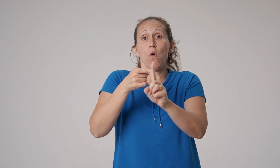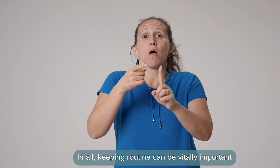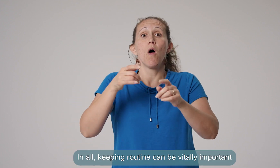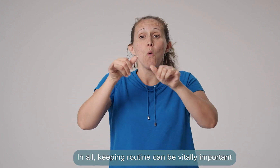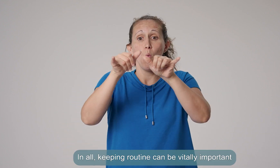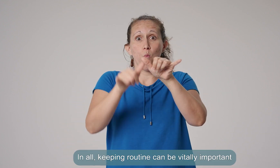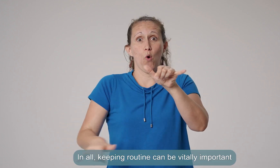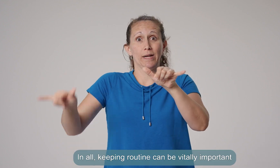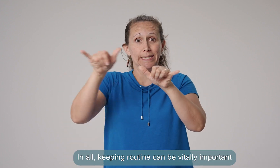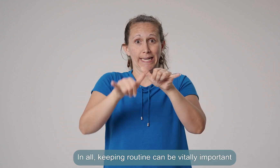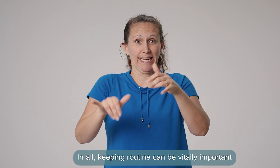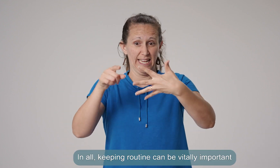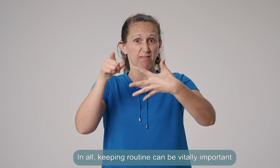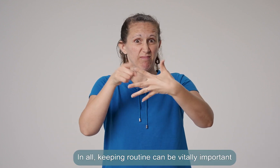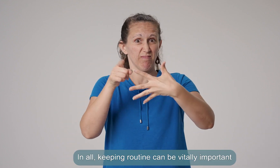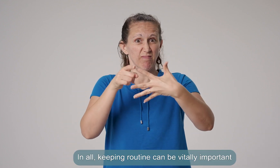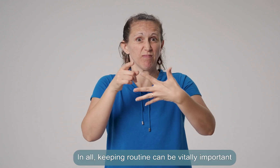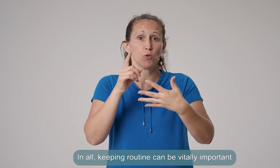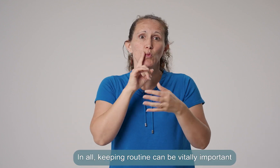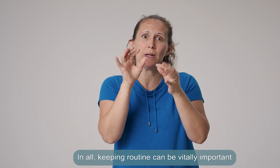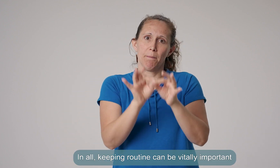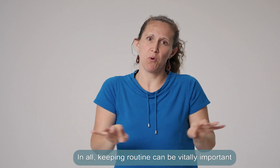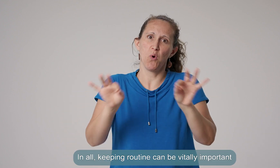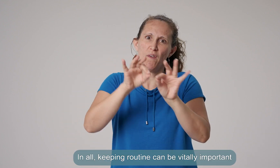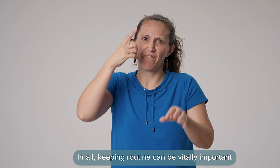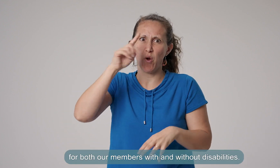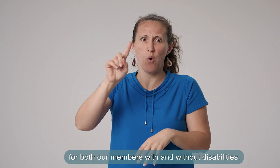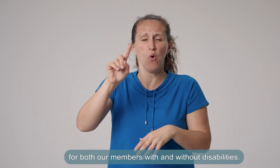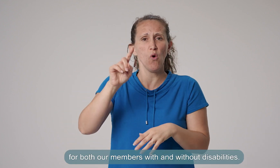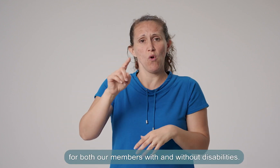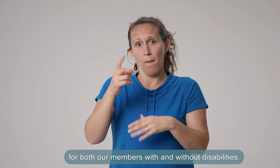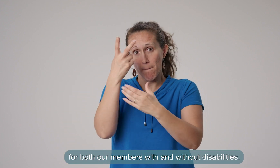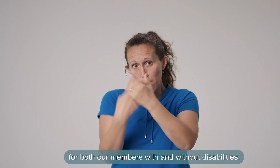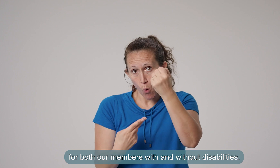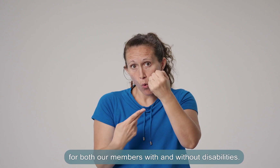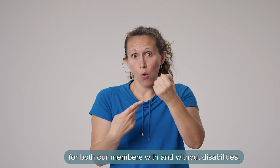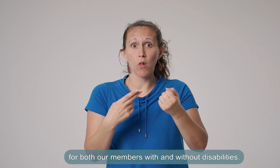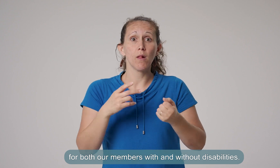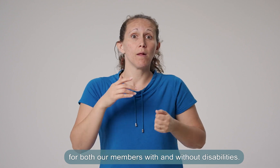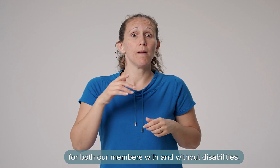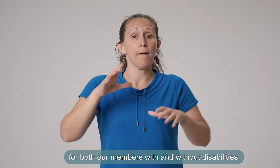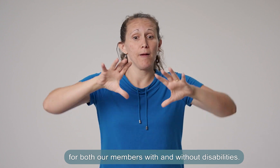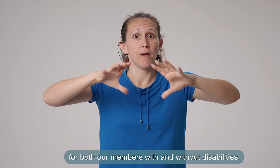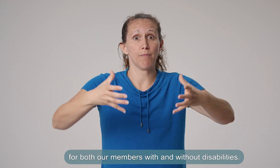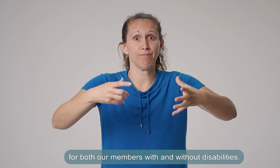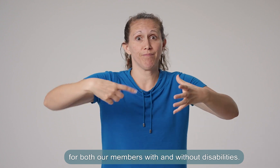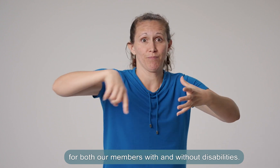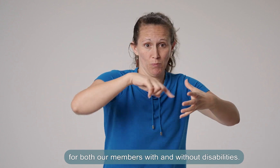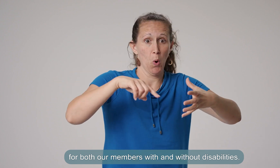In all, keeping routine can be vitally important for both our members with and without disabilities.